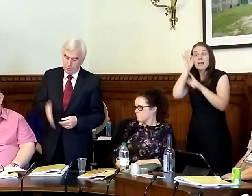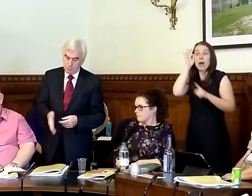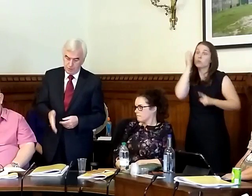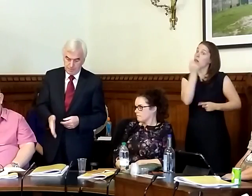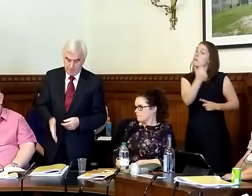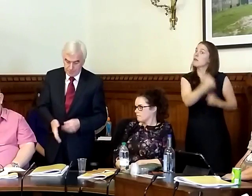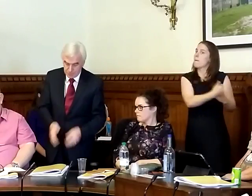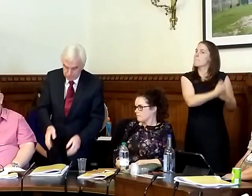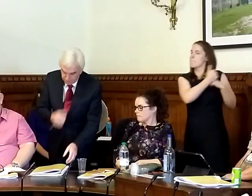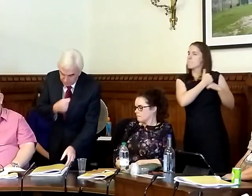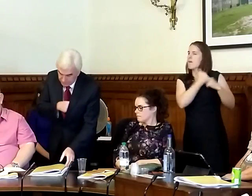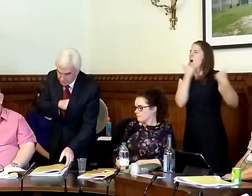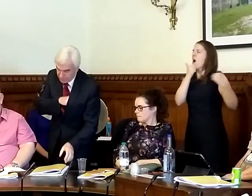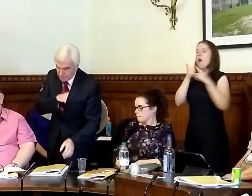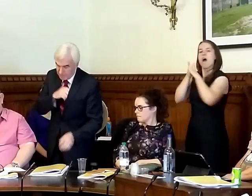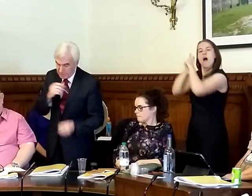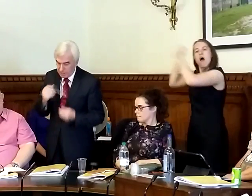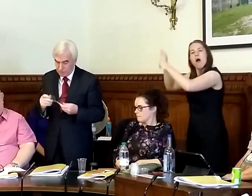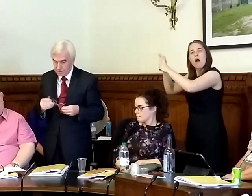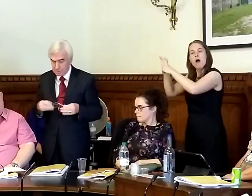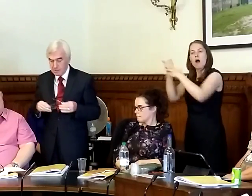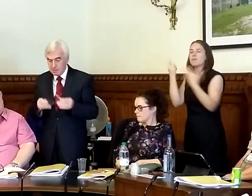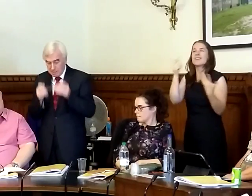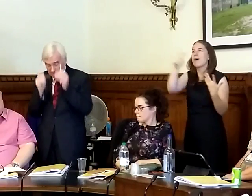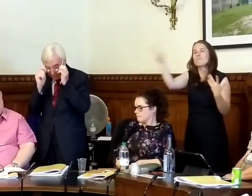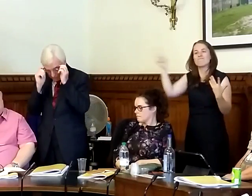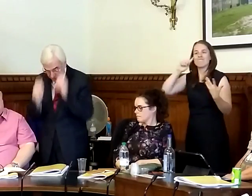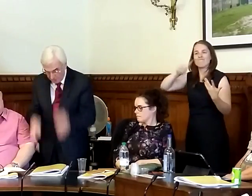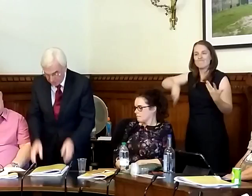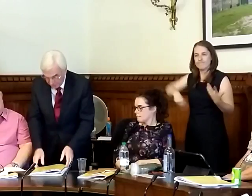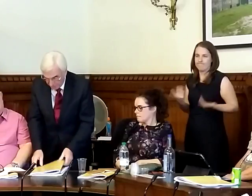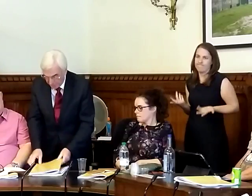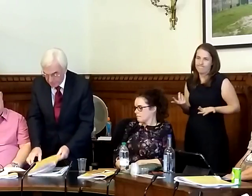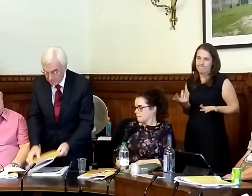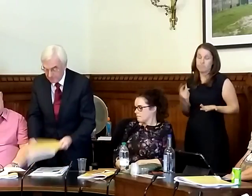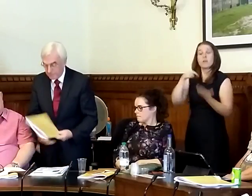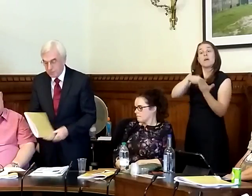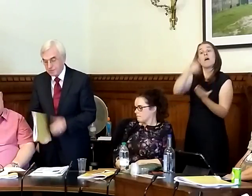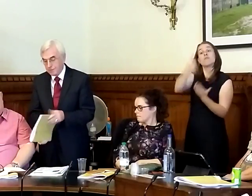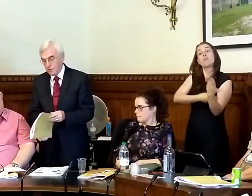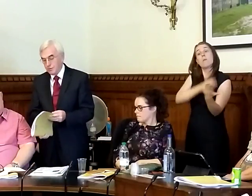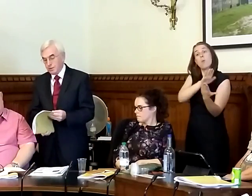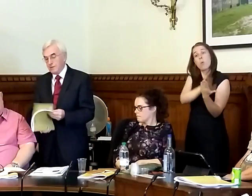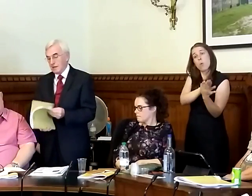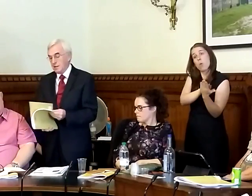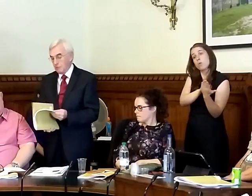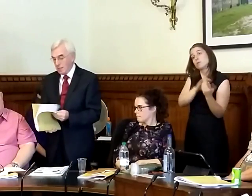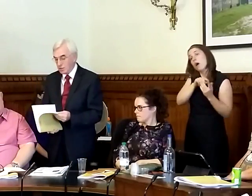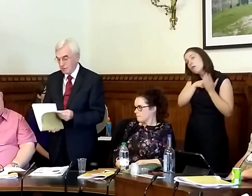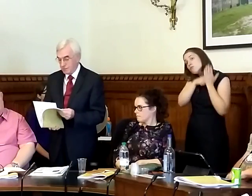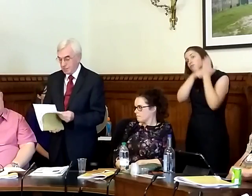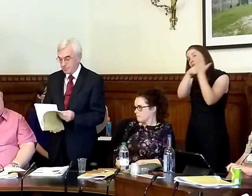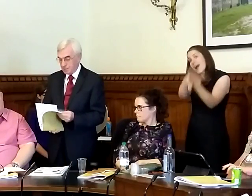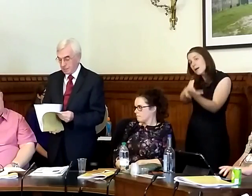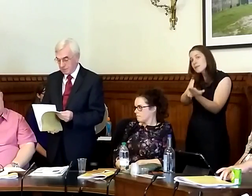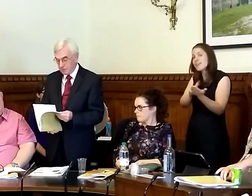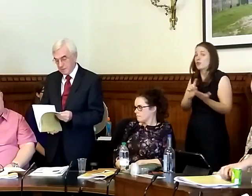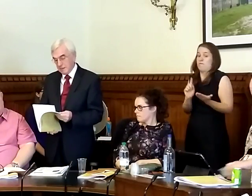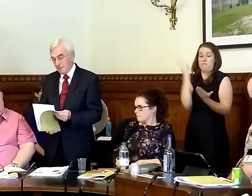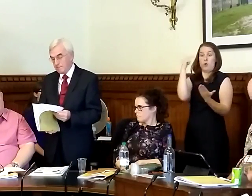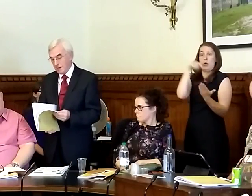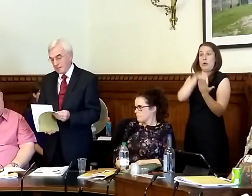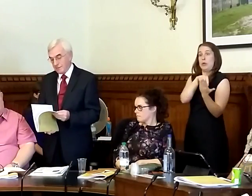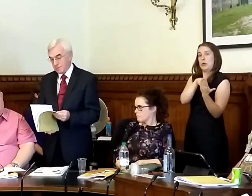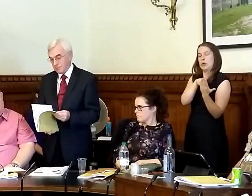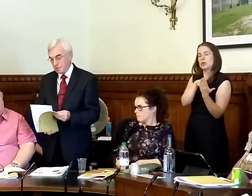And one of the whole point about this report and its recommendations is that it's trying to find, first of all, the evaluation of this